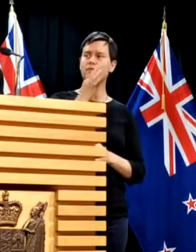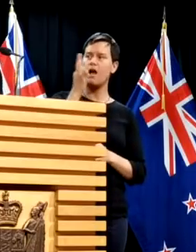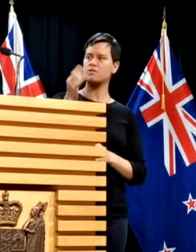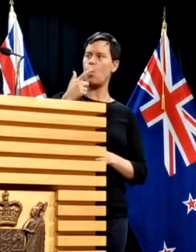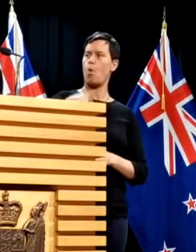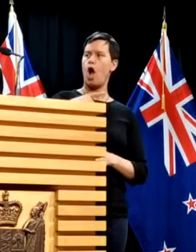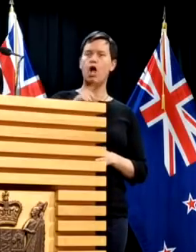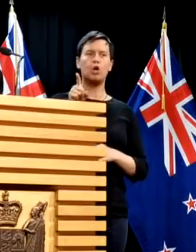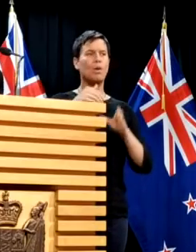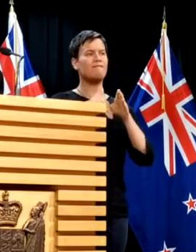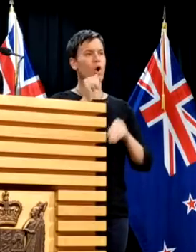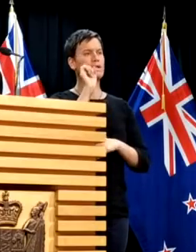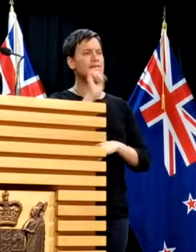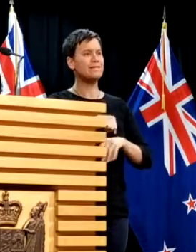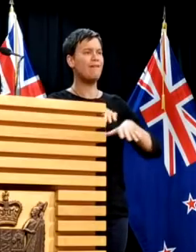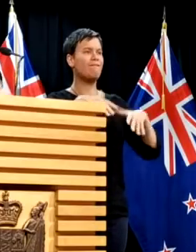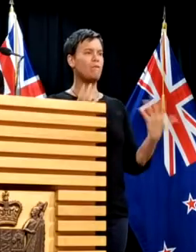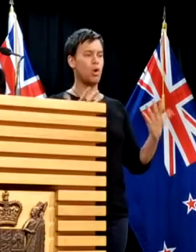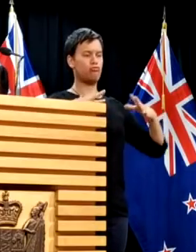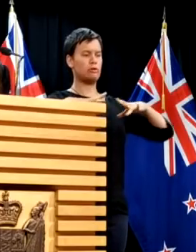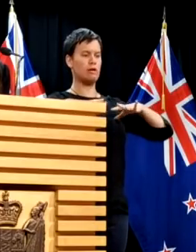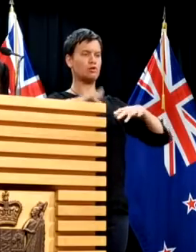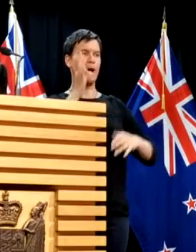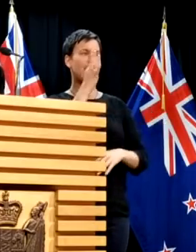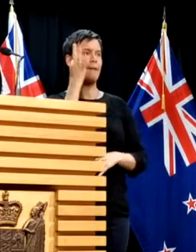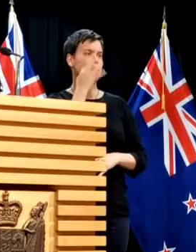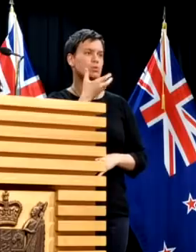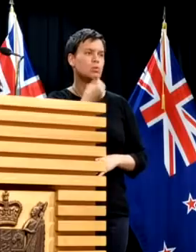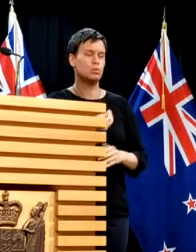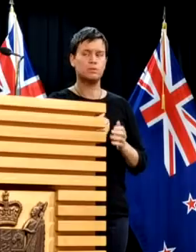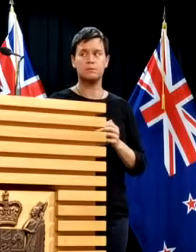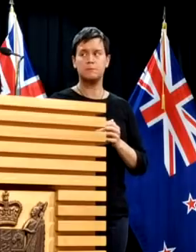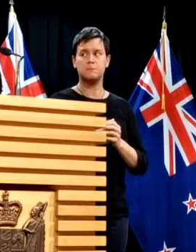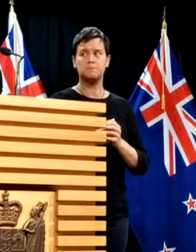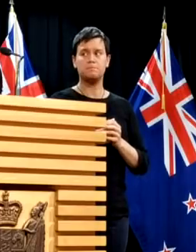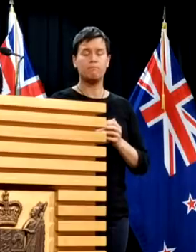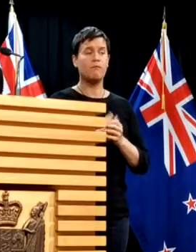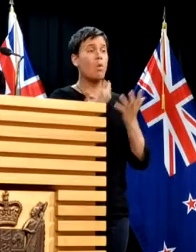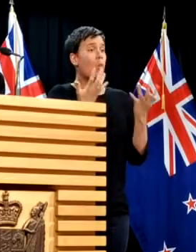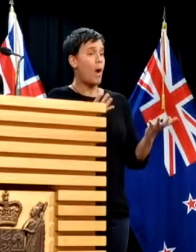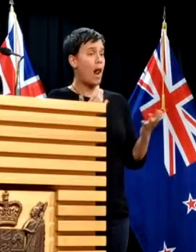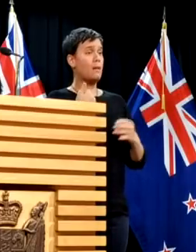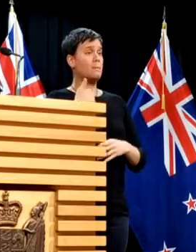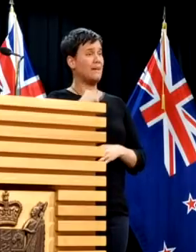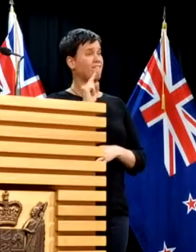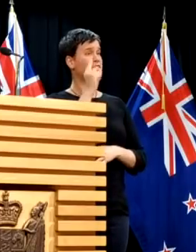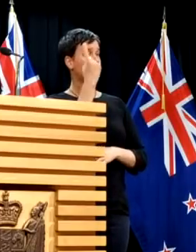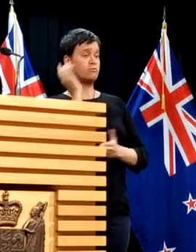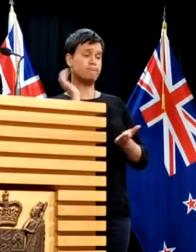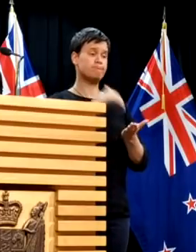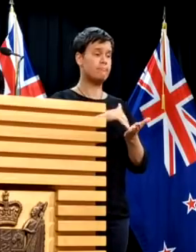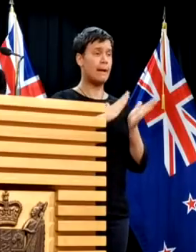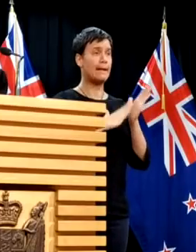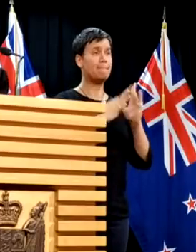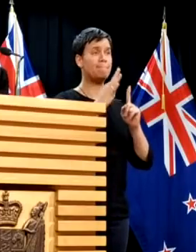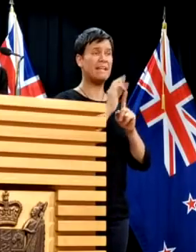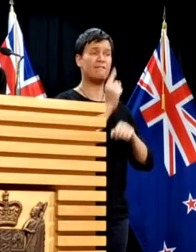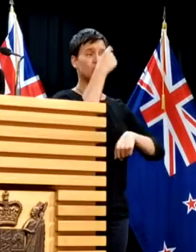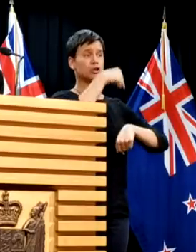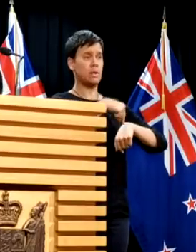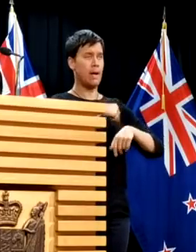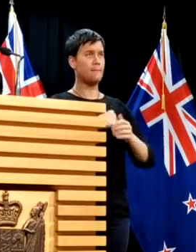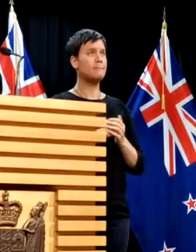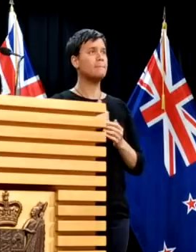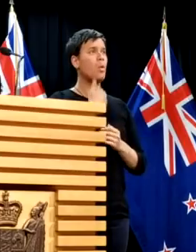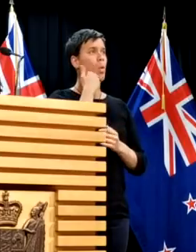Why did you vote yes to legalise recreational cannabis? Look, as I've said, you know, since I became an MP, two issues that I've always wanted to weigh up. One